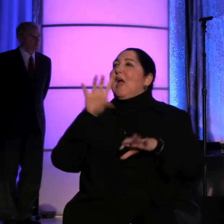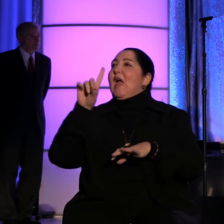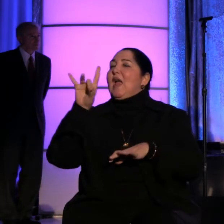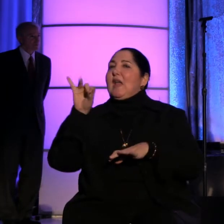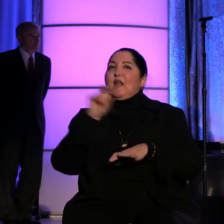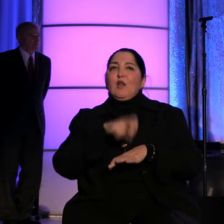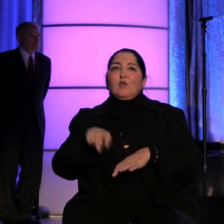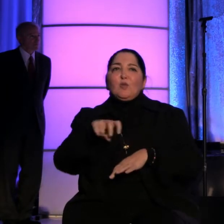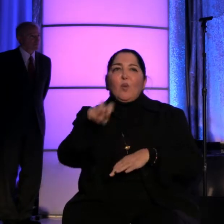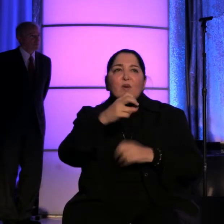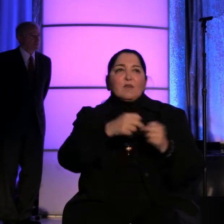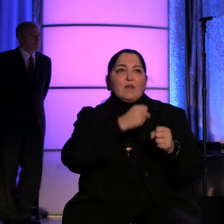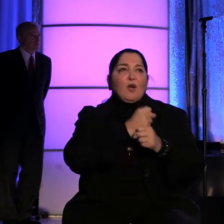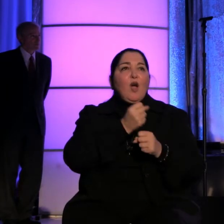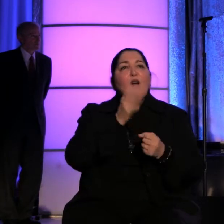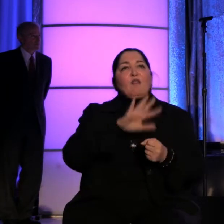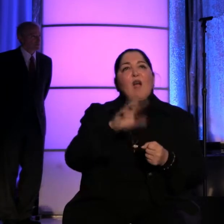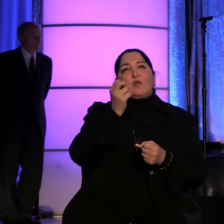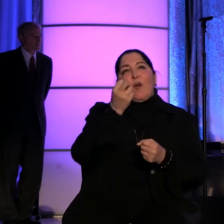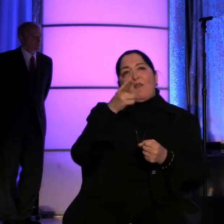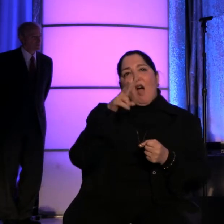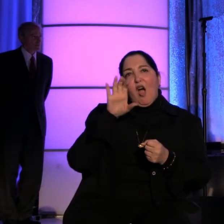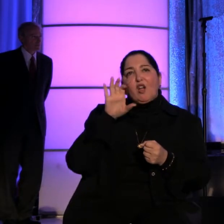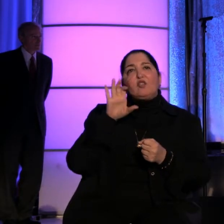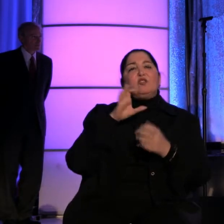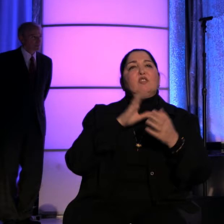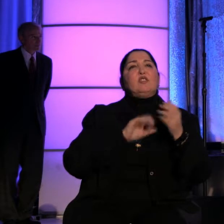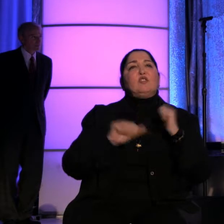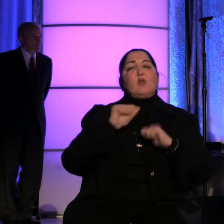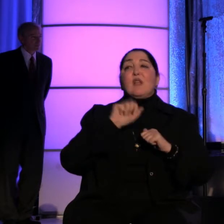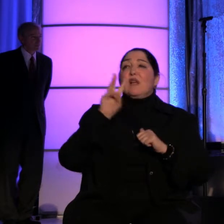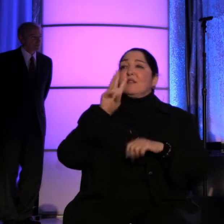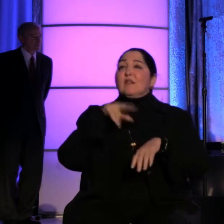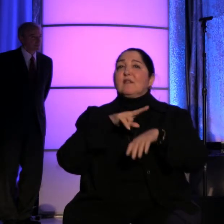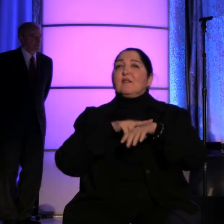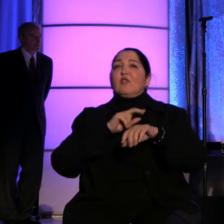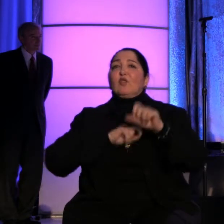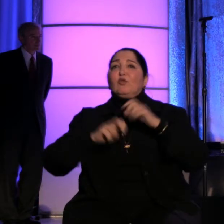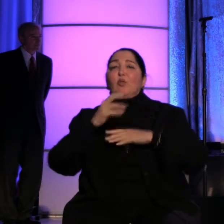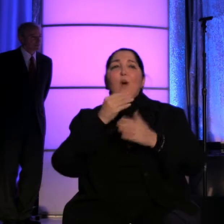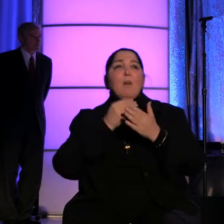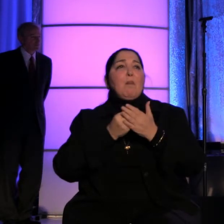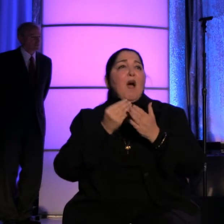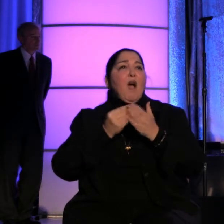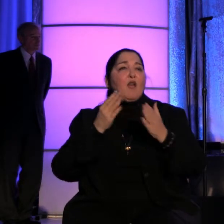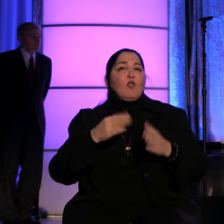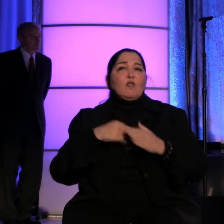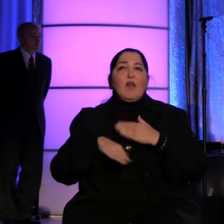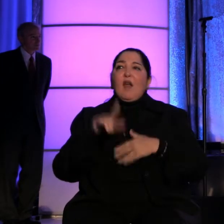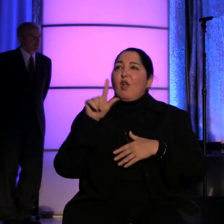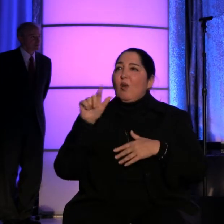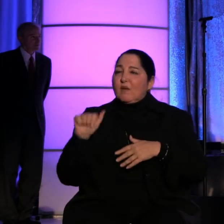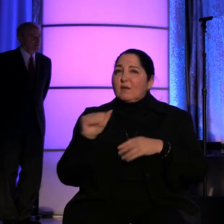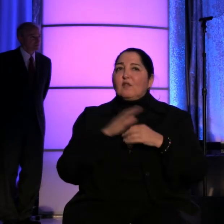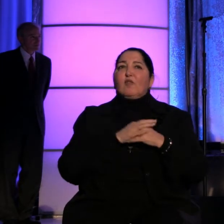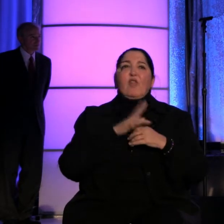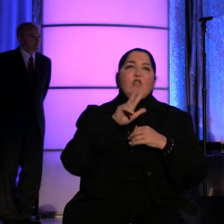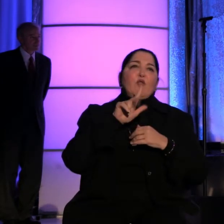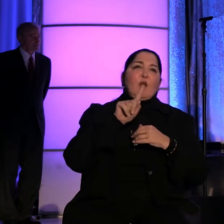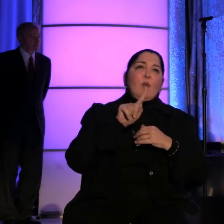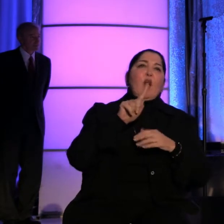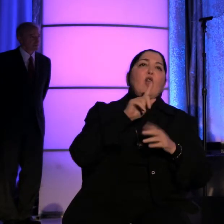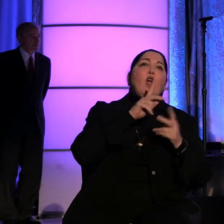1,200 shows, and we have 6 national tour buyers located in Los Angeles and obviously 31 local and